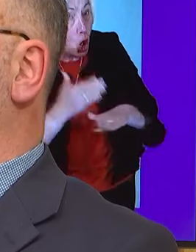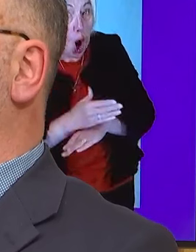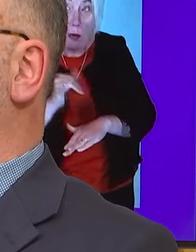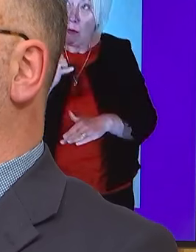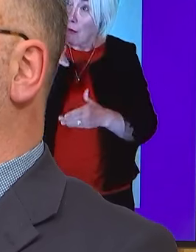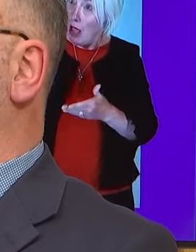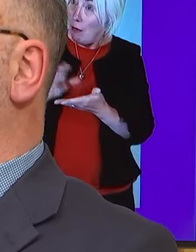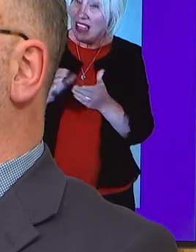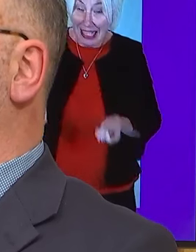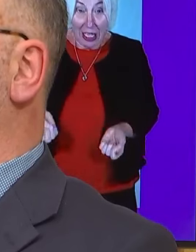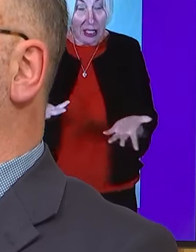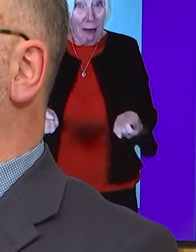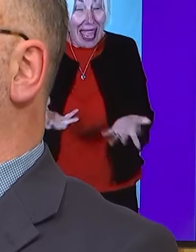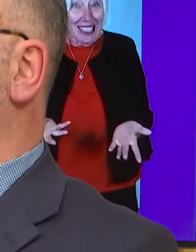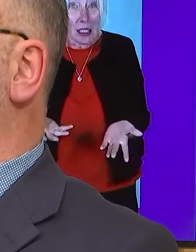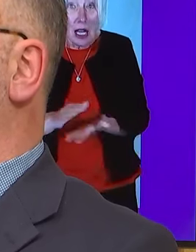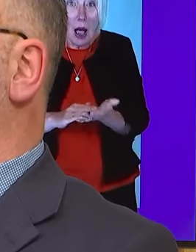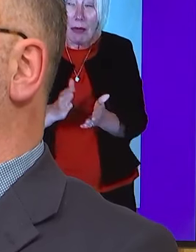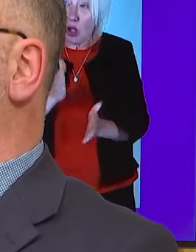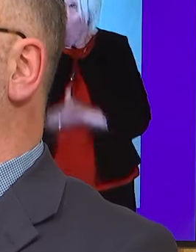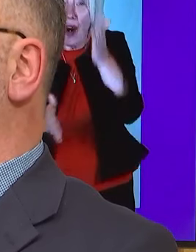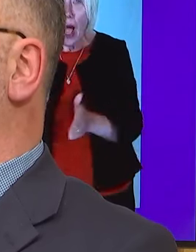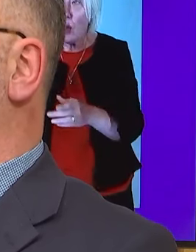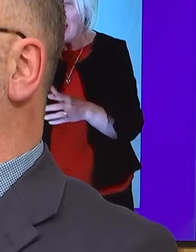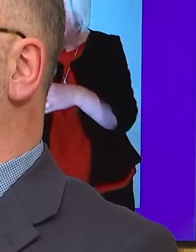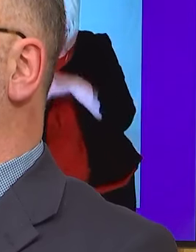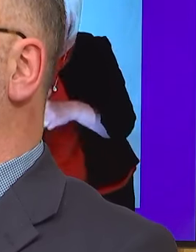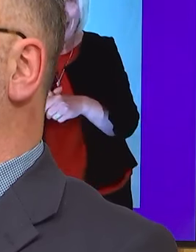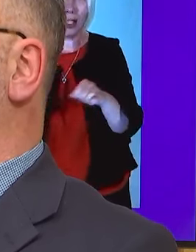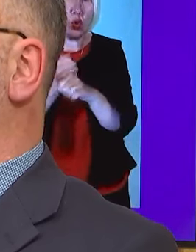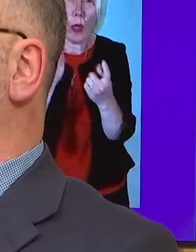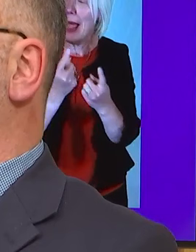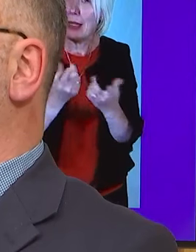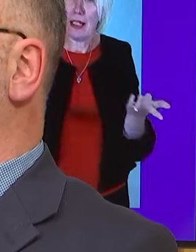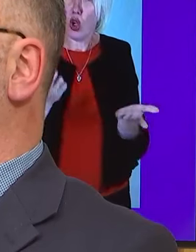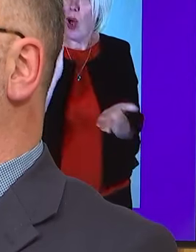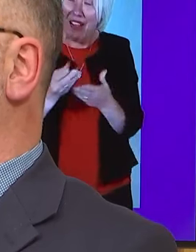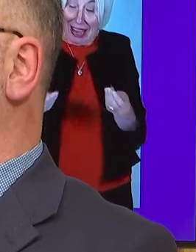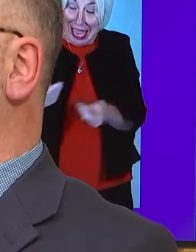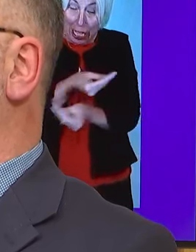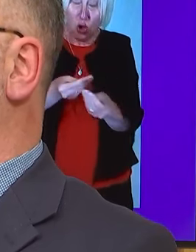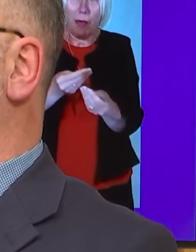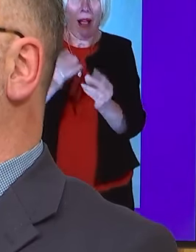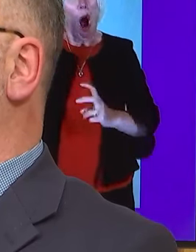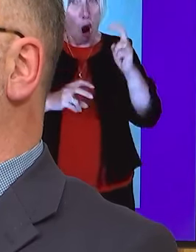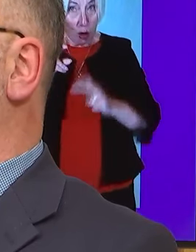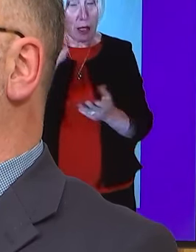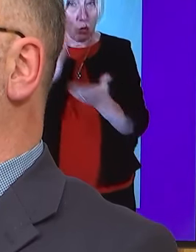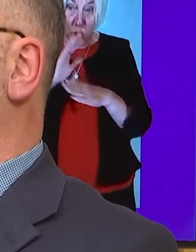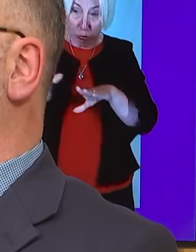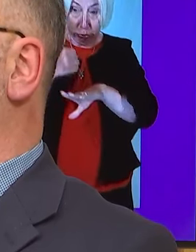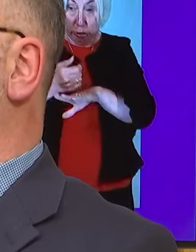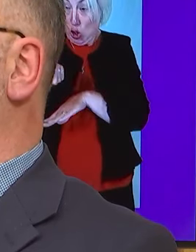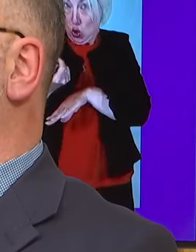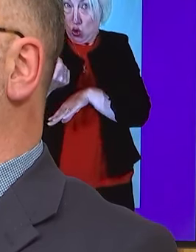friends and again spend money. So actually there is an economic argument to implement this sooner rather than later. And